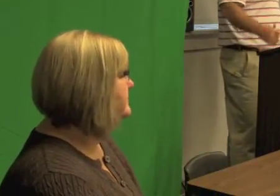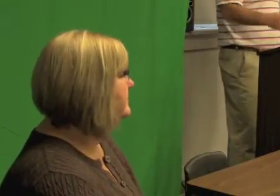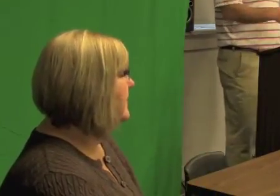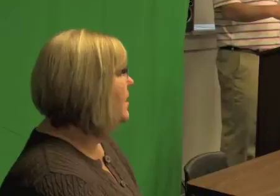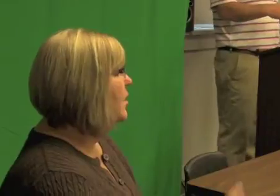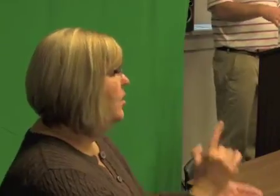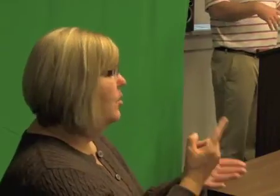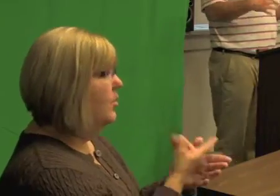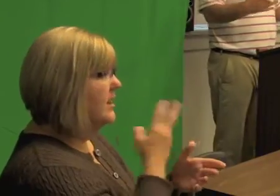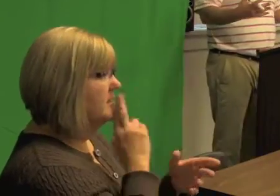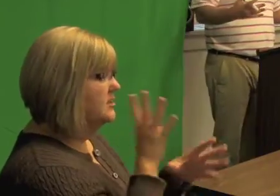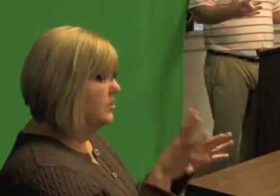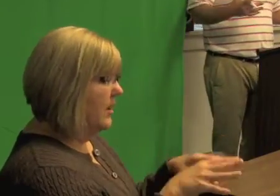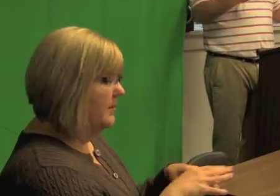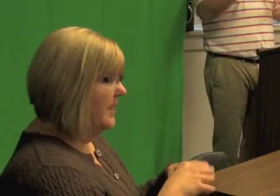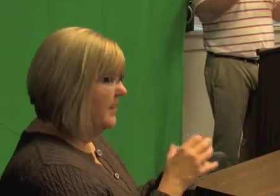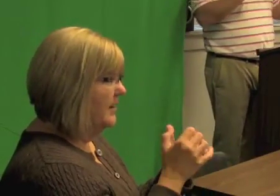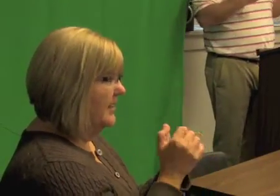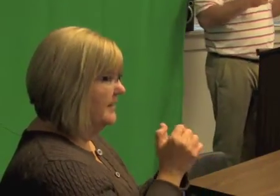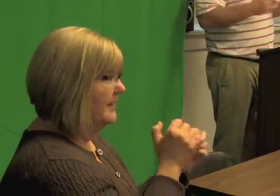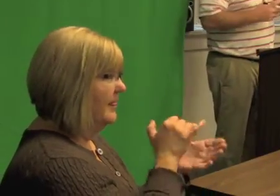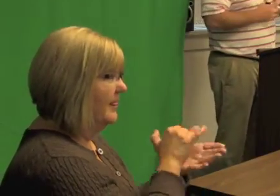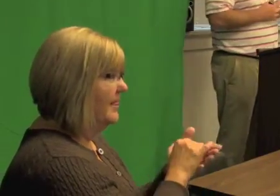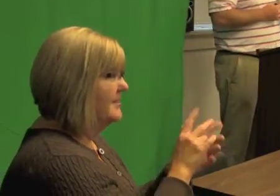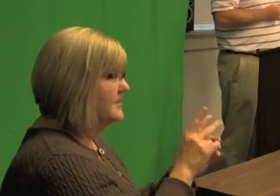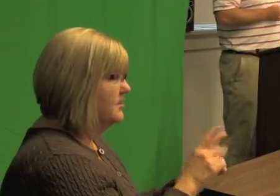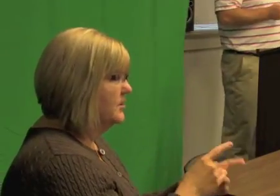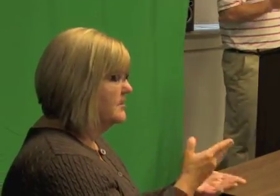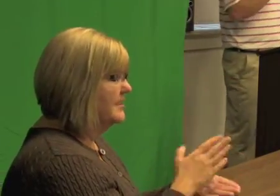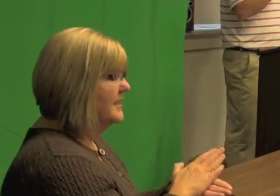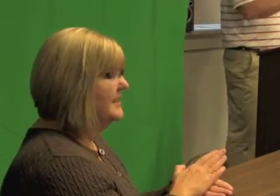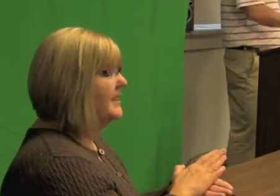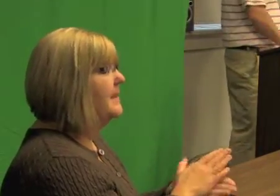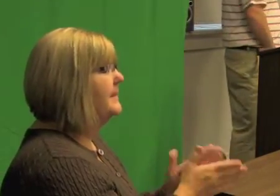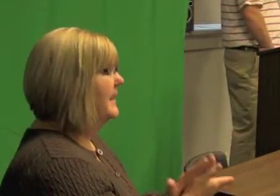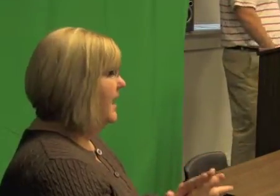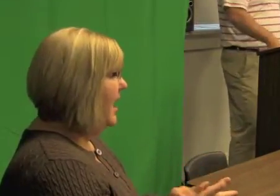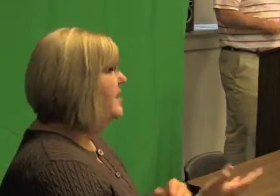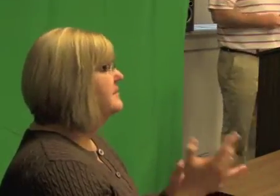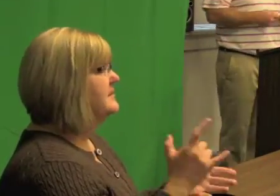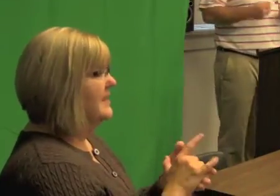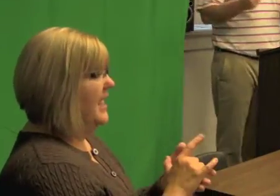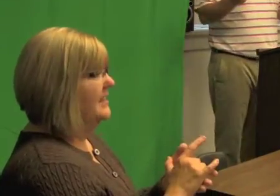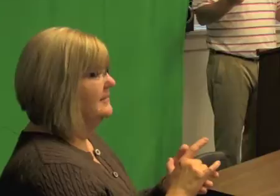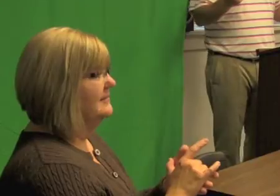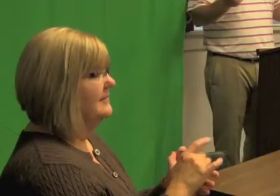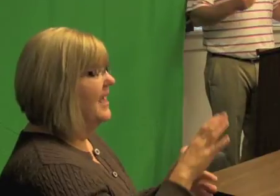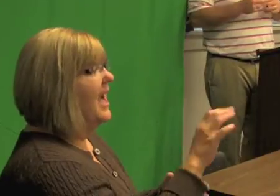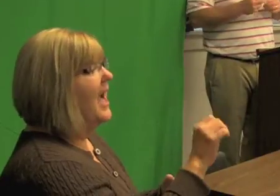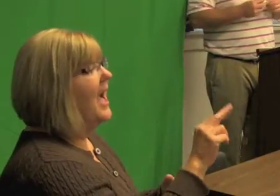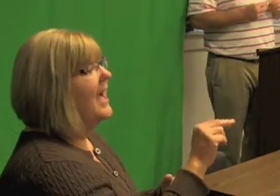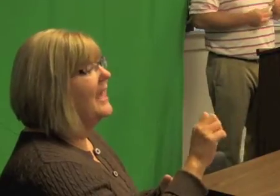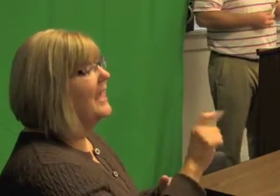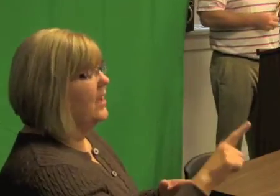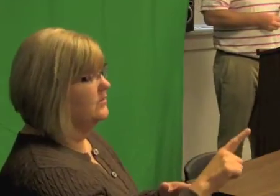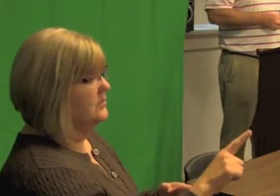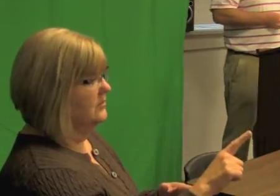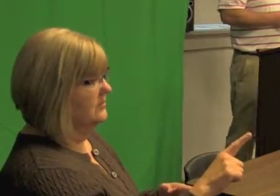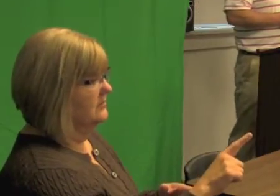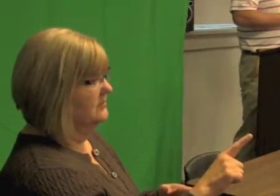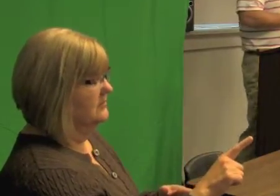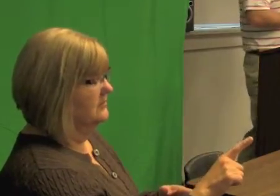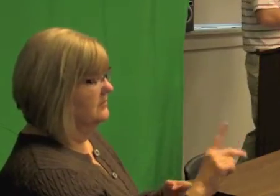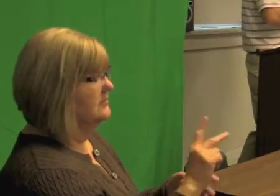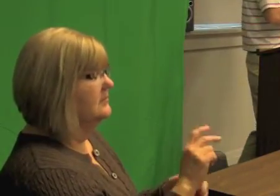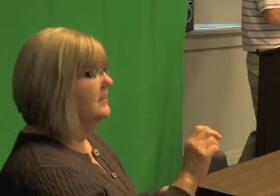Once you are married, this person becomes that, but Counsel. what's that? Counsel. Counsel, or an accountability